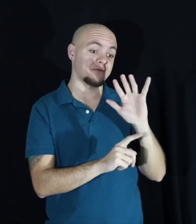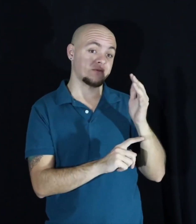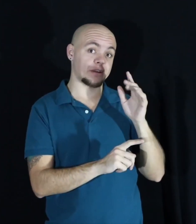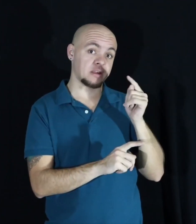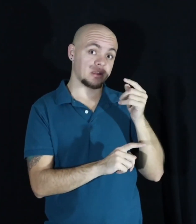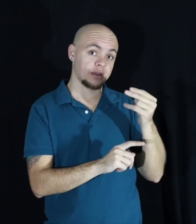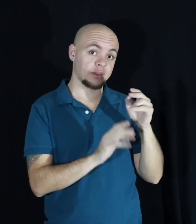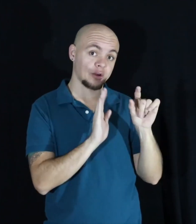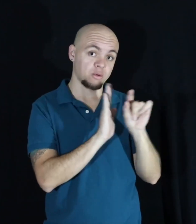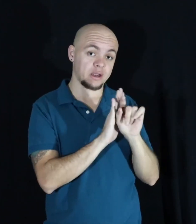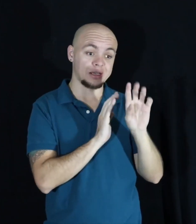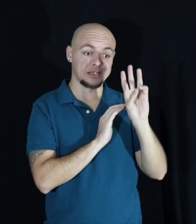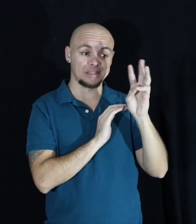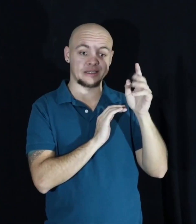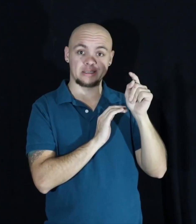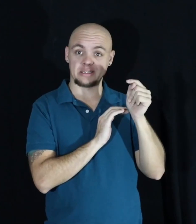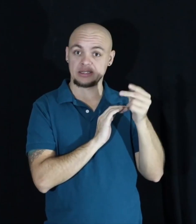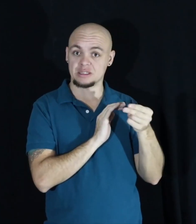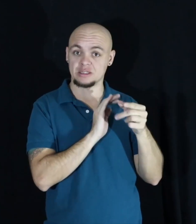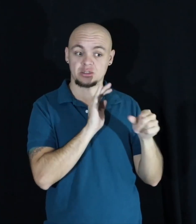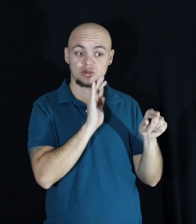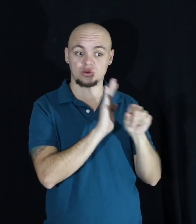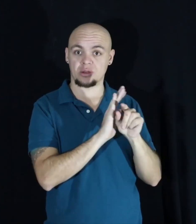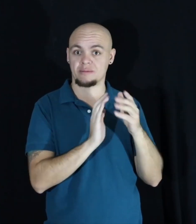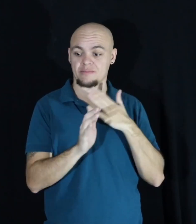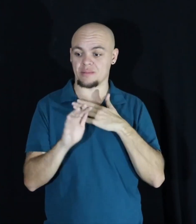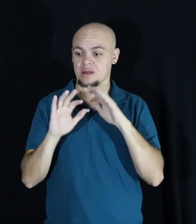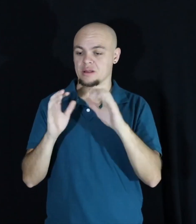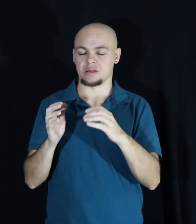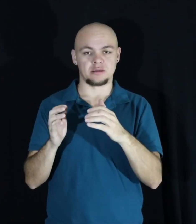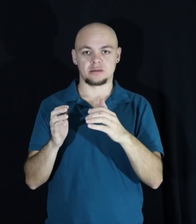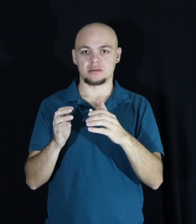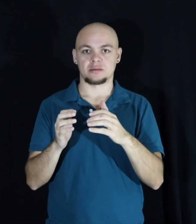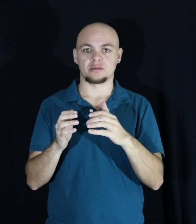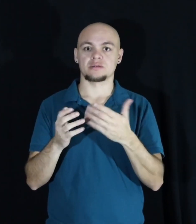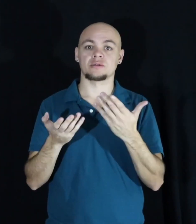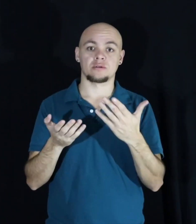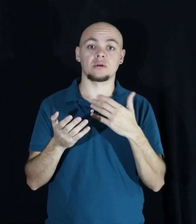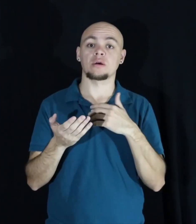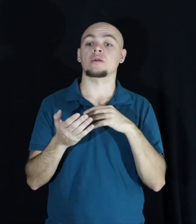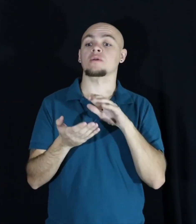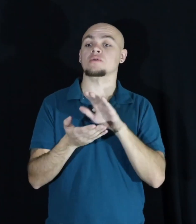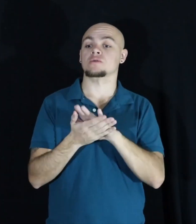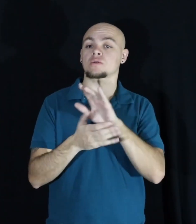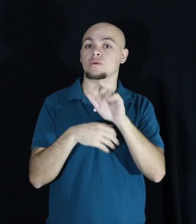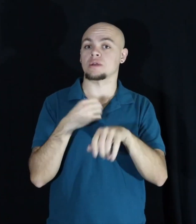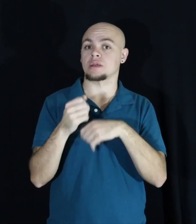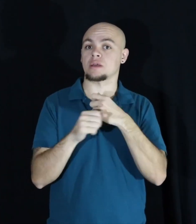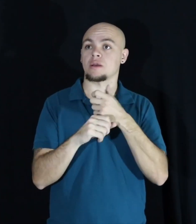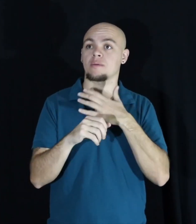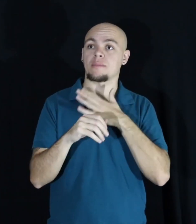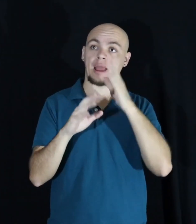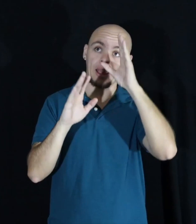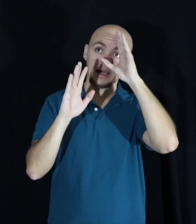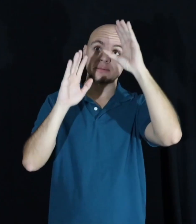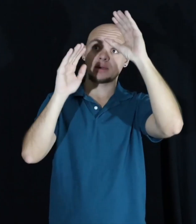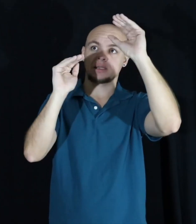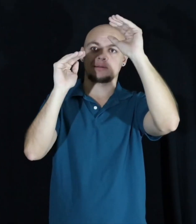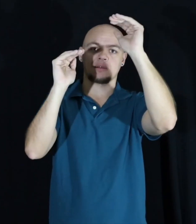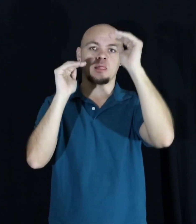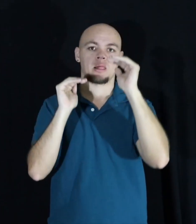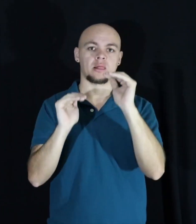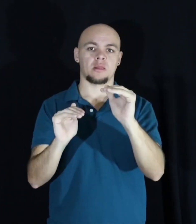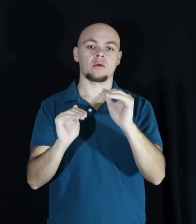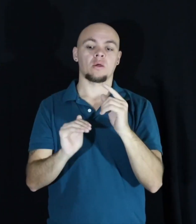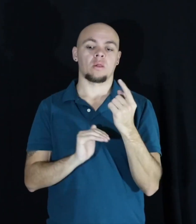my new class. Therefore, I approached the school year with low expectations. I could picture it. Lonely